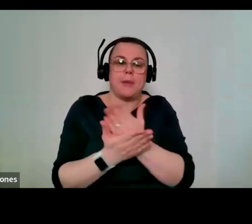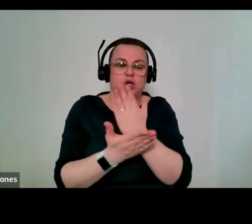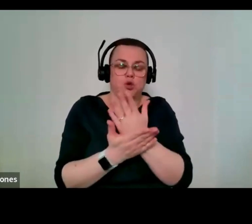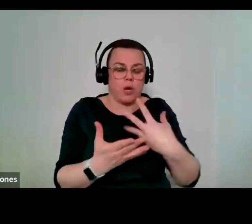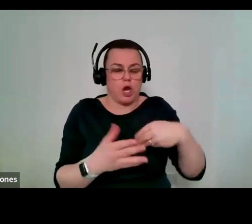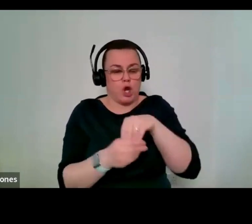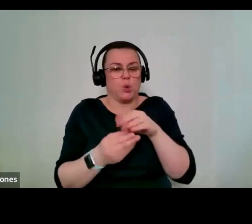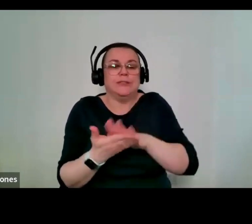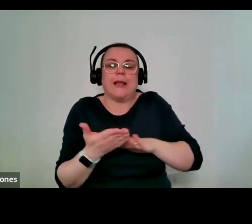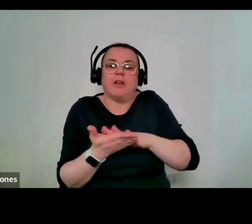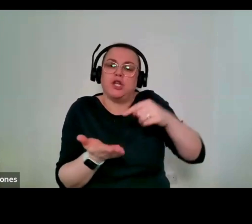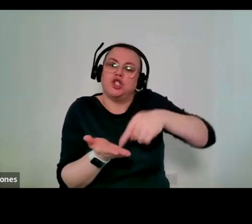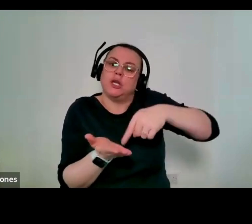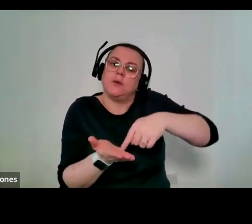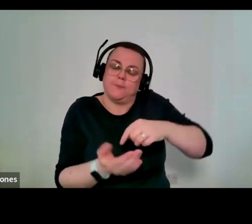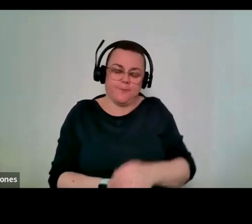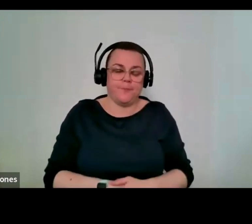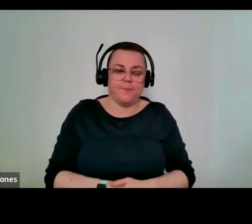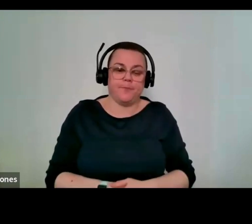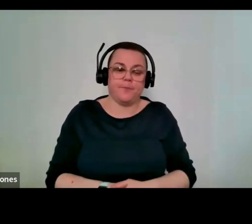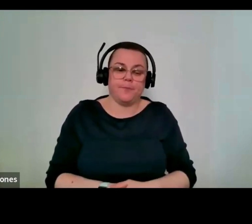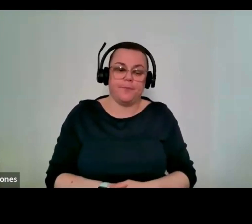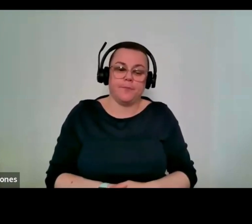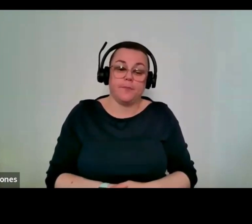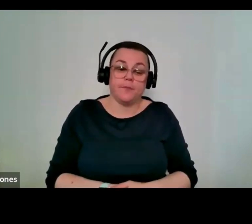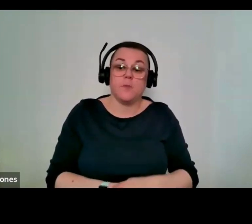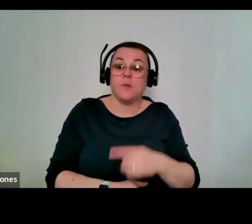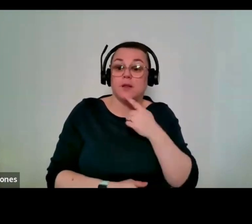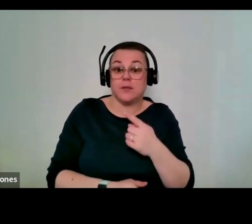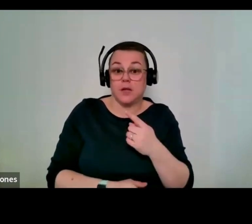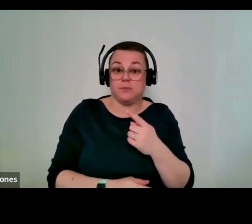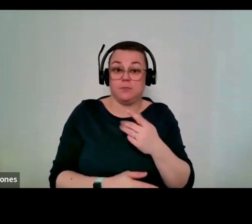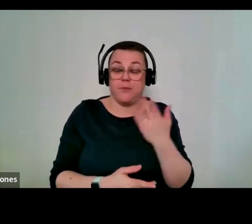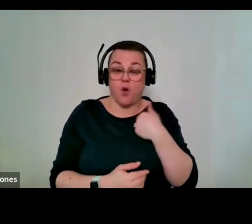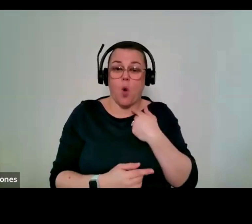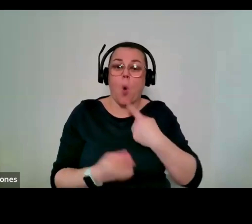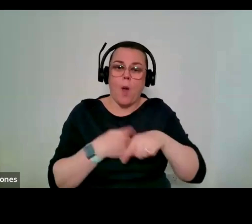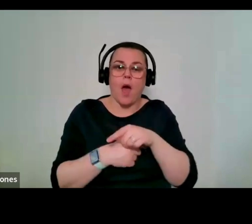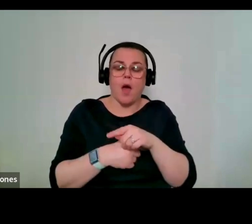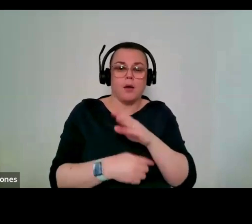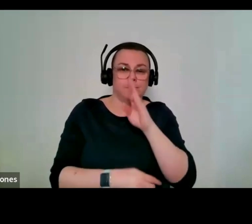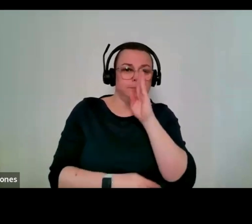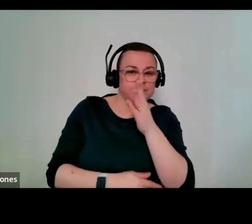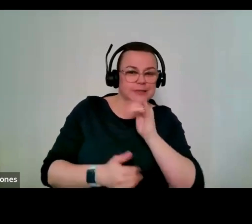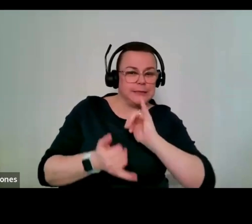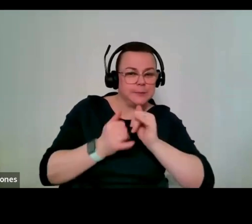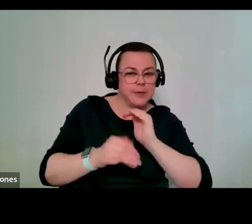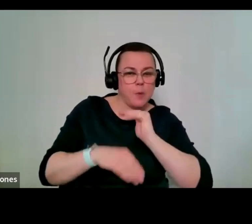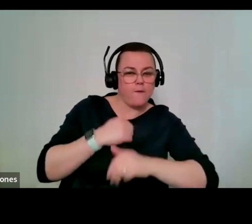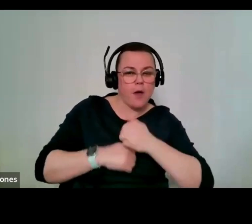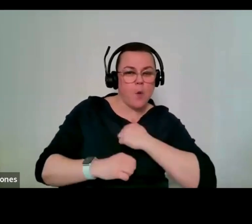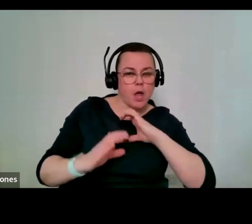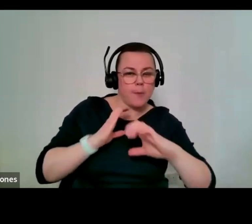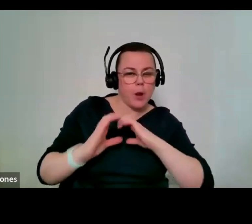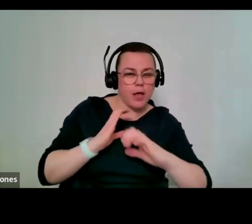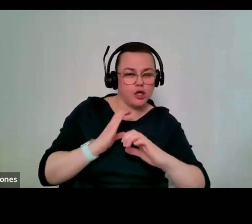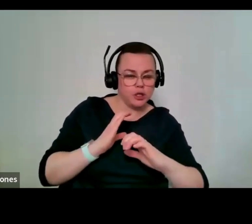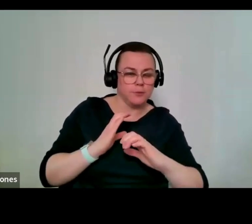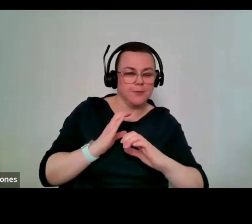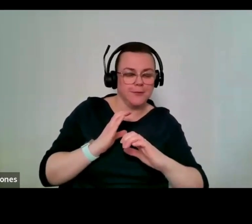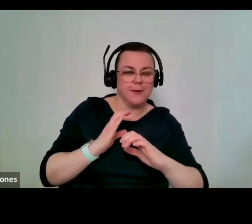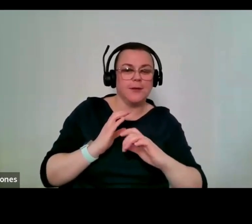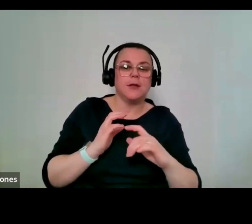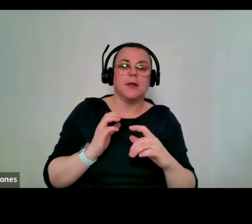definition. And as I mentioned before, we're very black and white sometimes in terms of our communication. So need